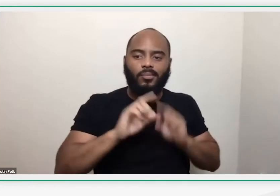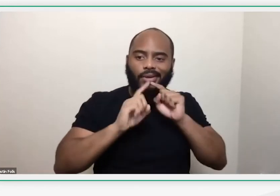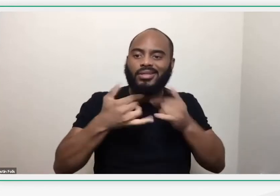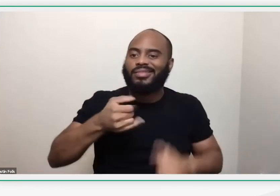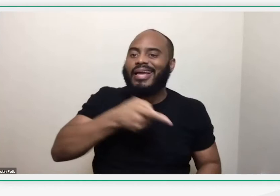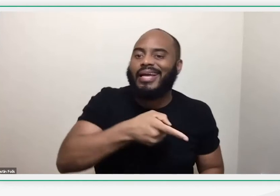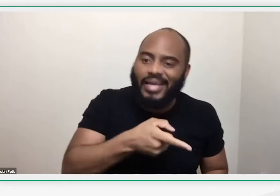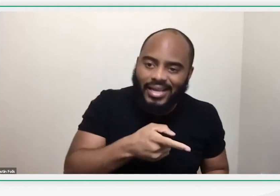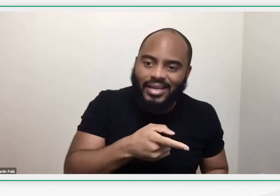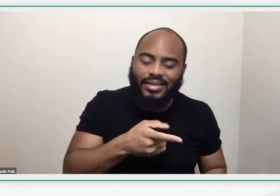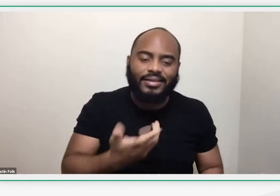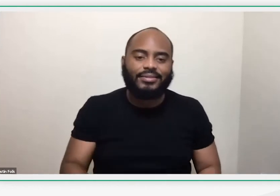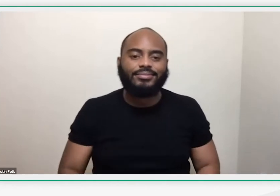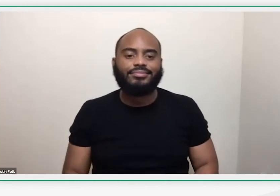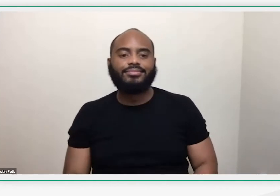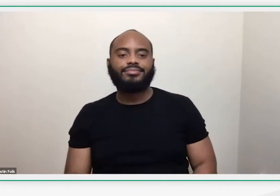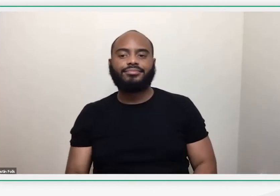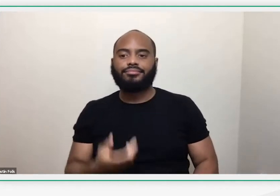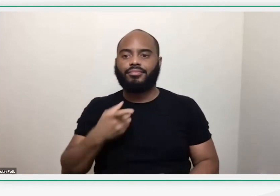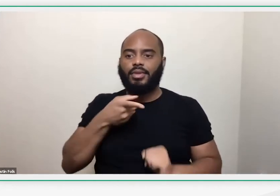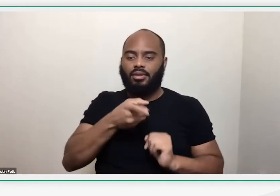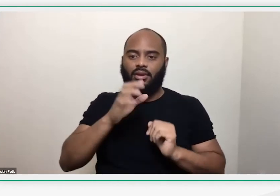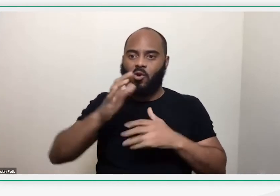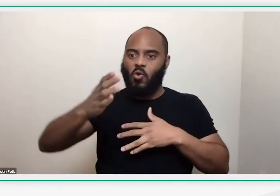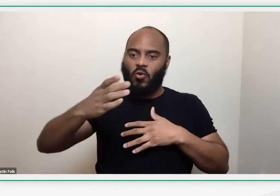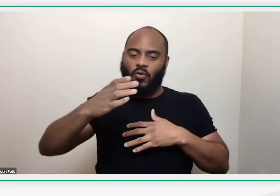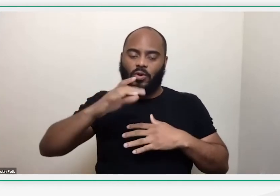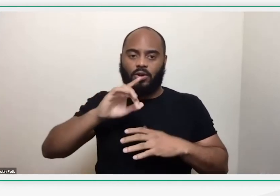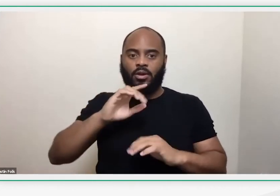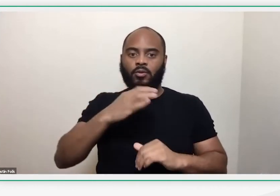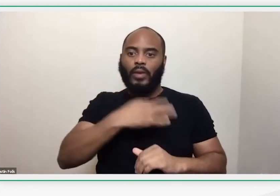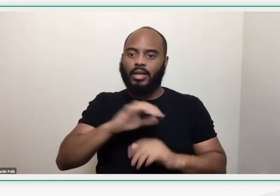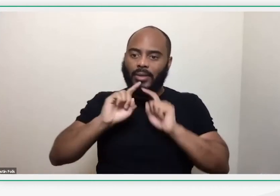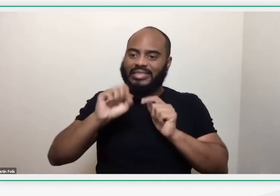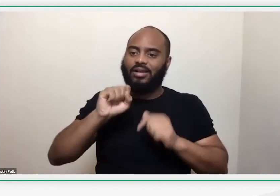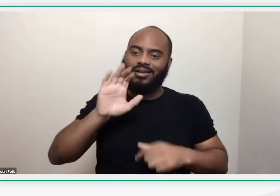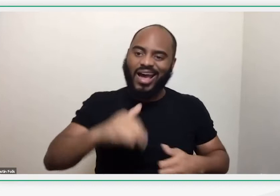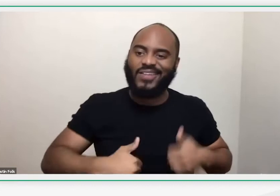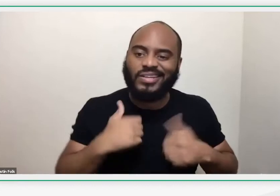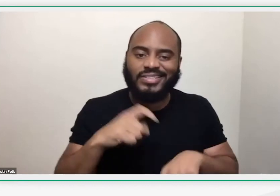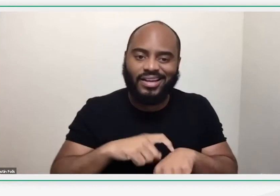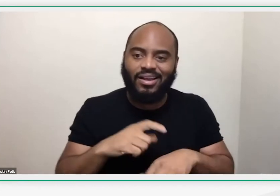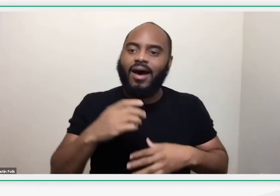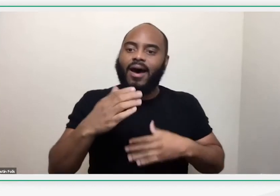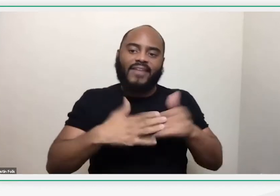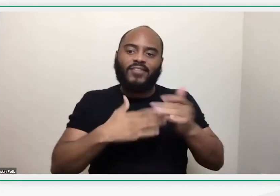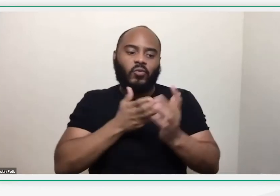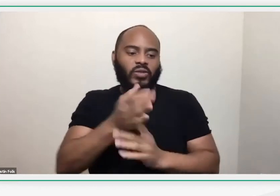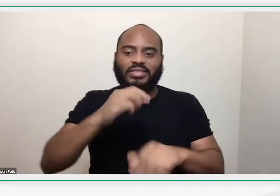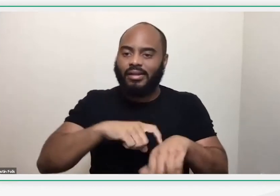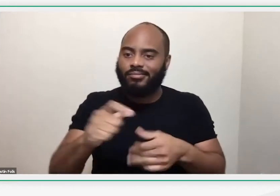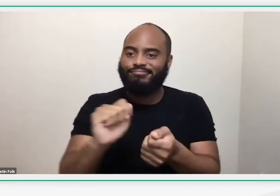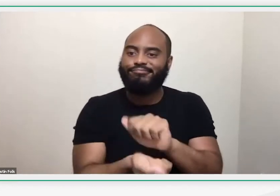and had my name changed. But on my credit report, J still shows. That's an example of what an alias